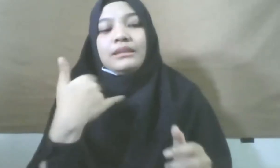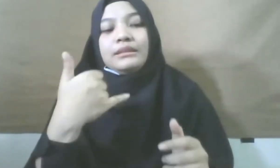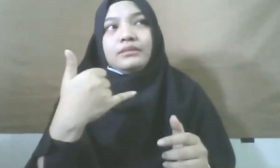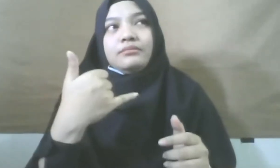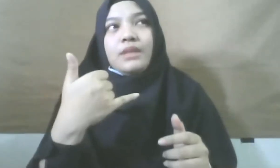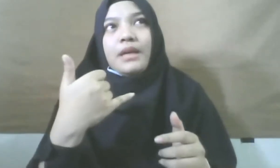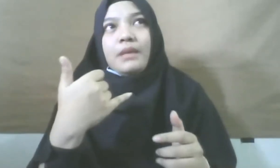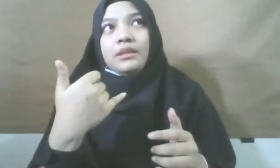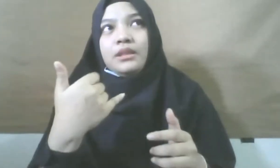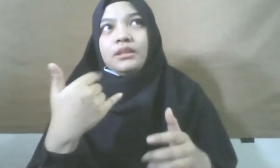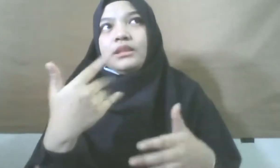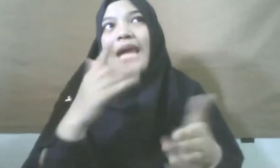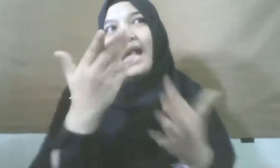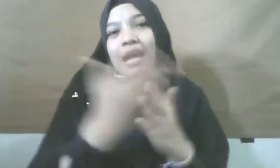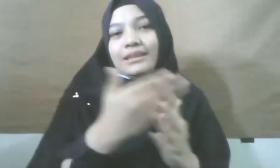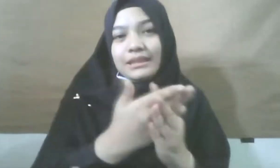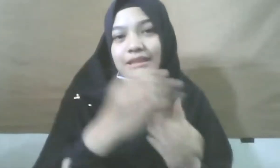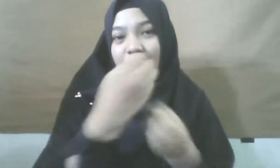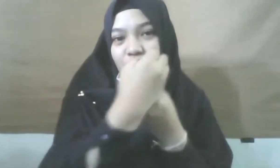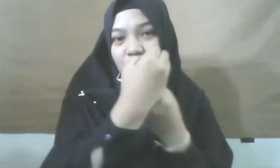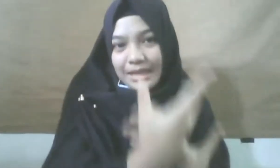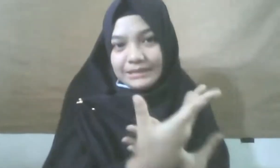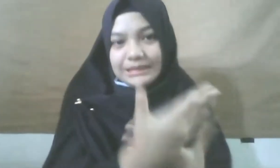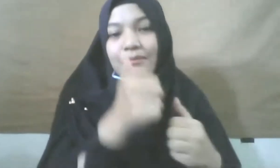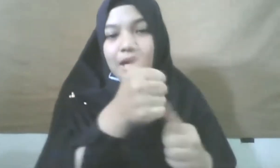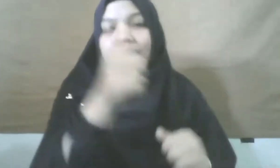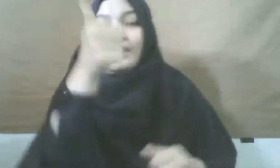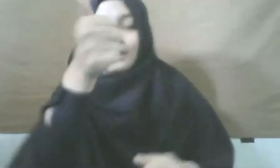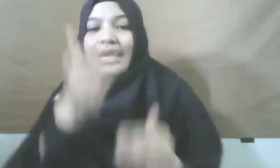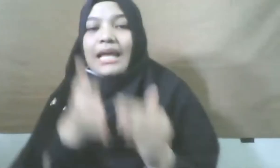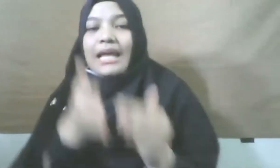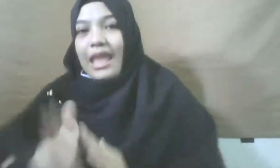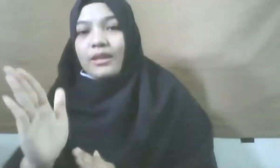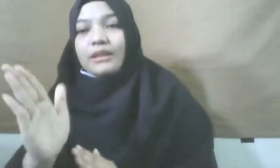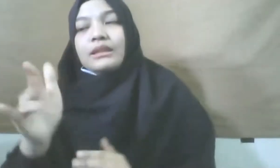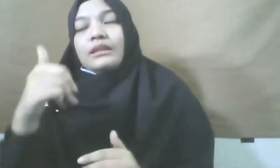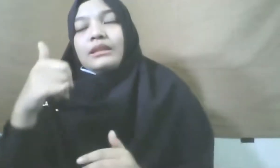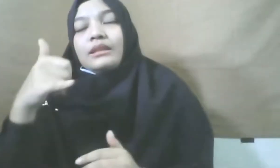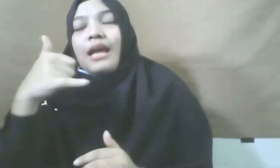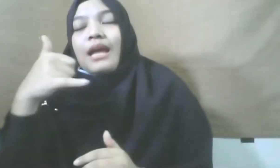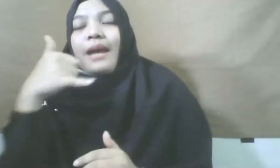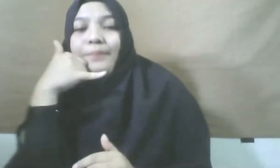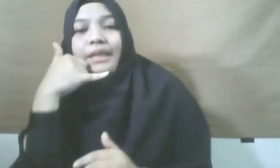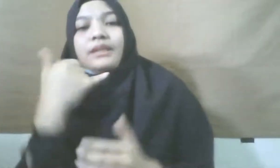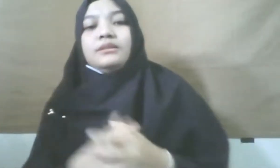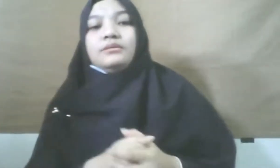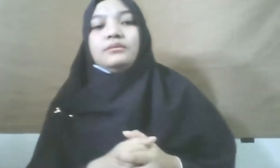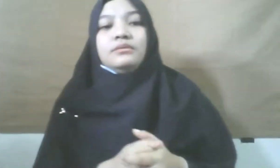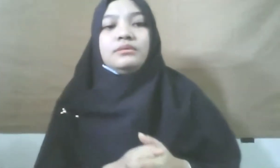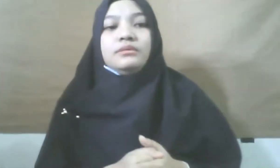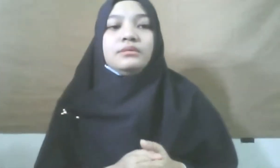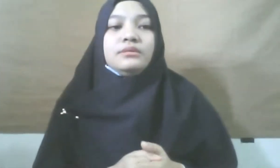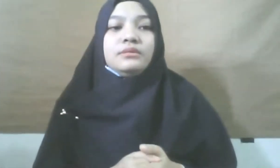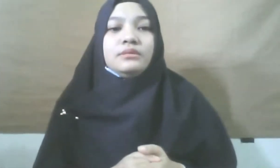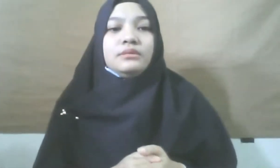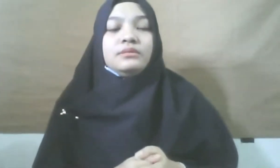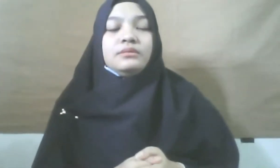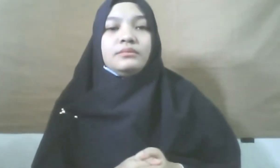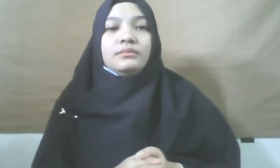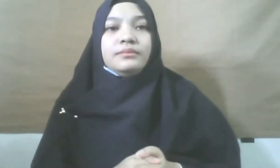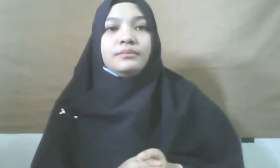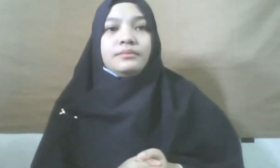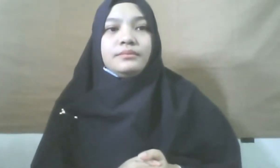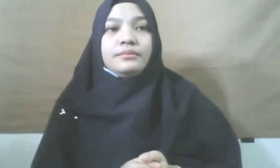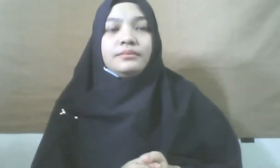useful information for everyone. Thank you. Thank you so much. I don't see other hands.